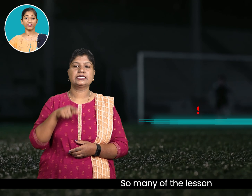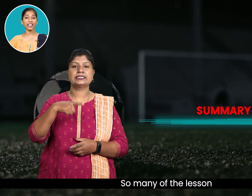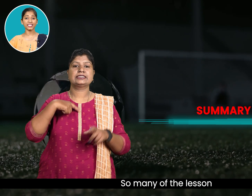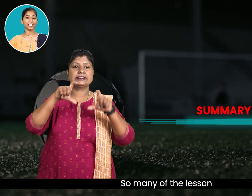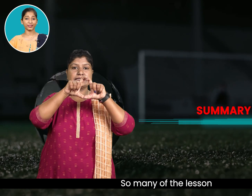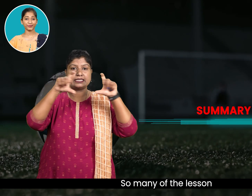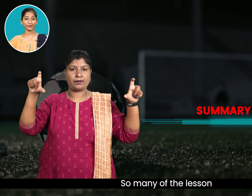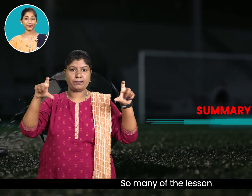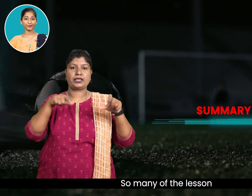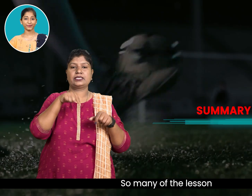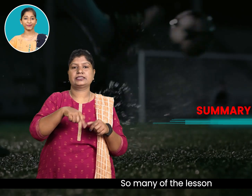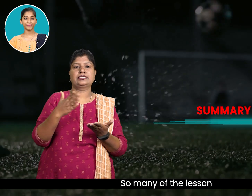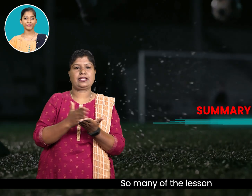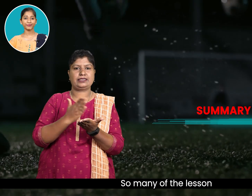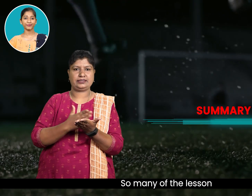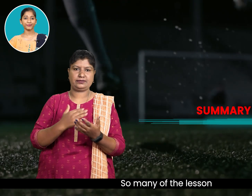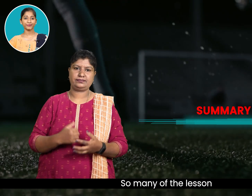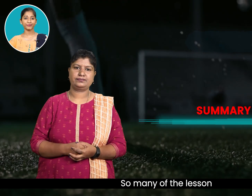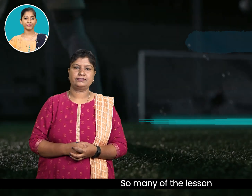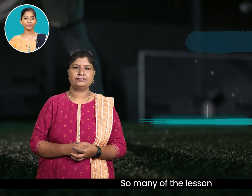Summary of the lesson.